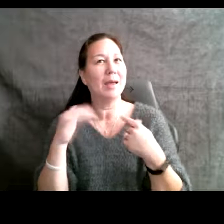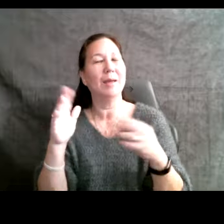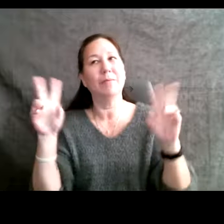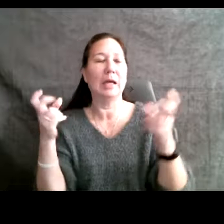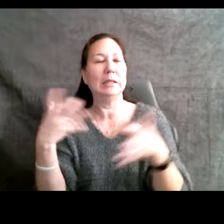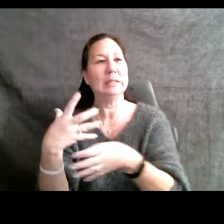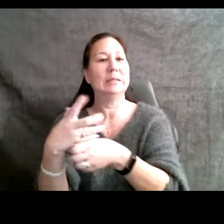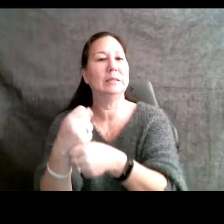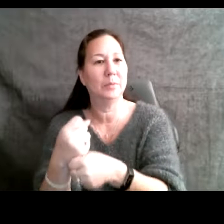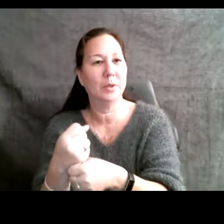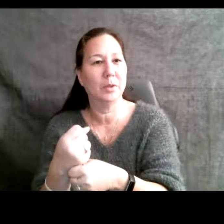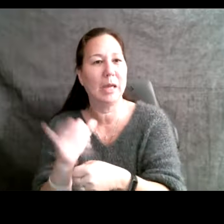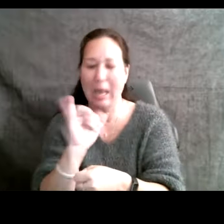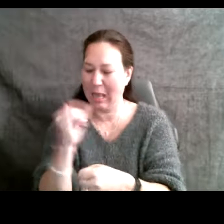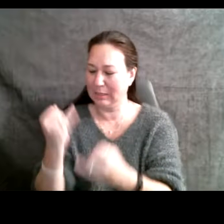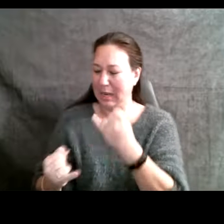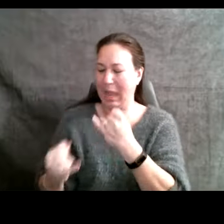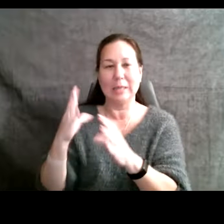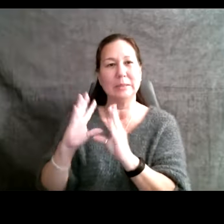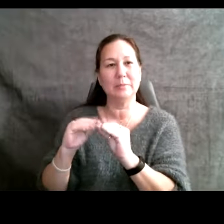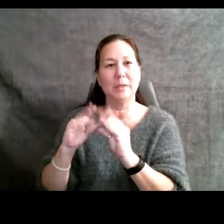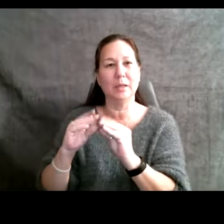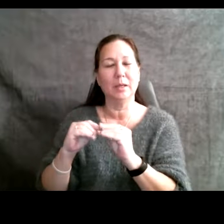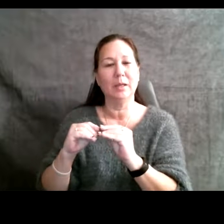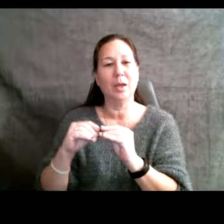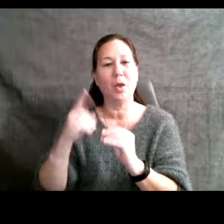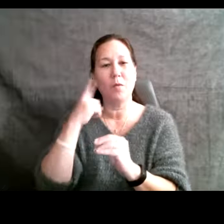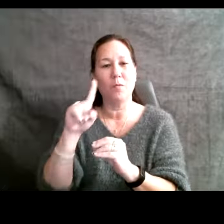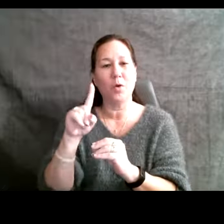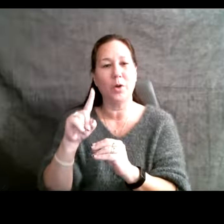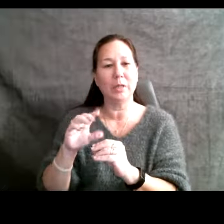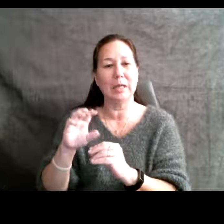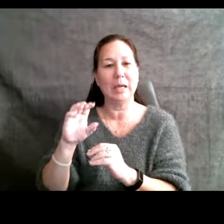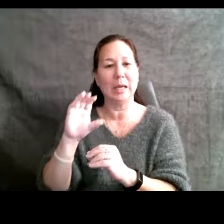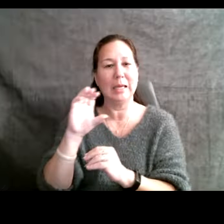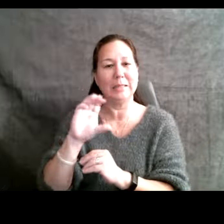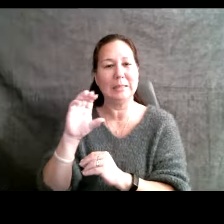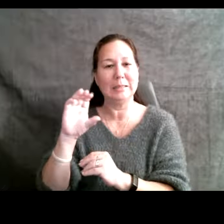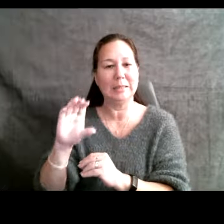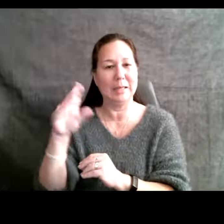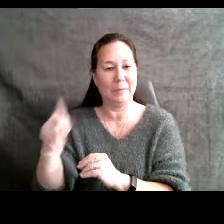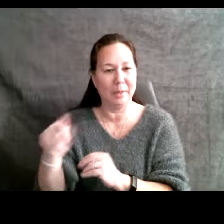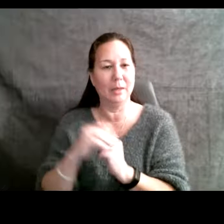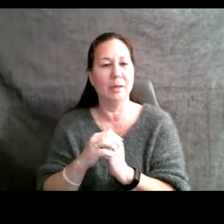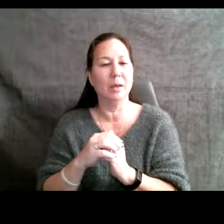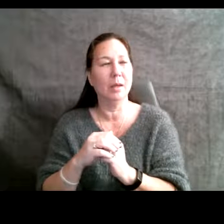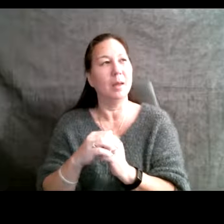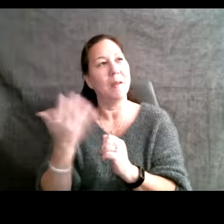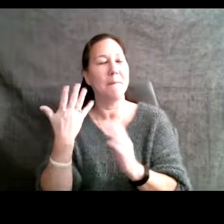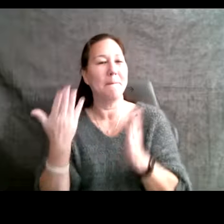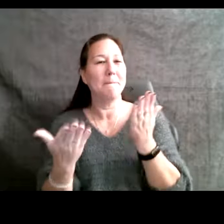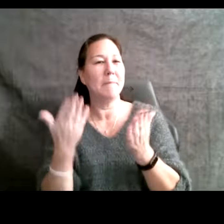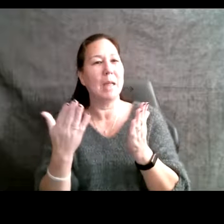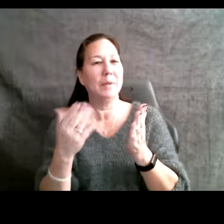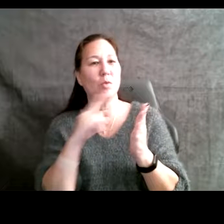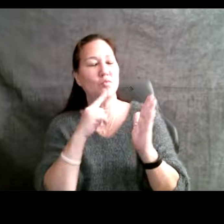for the CCP, is just kind of like, here are the highlights and how do we, and I'm wondering if that's also useful in the